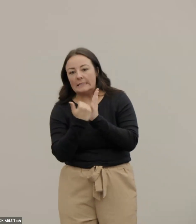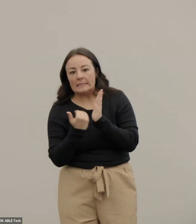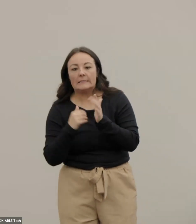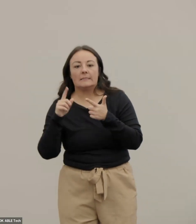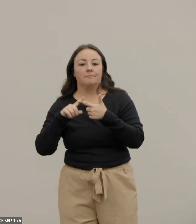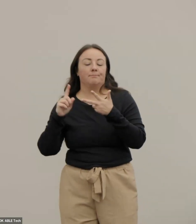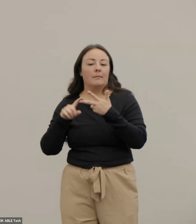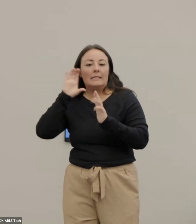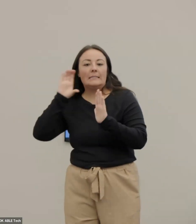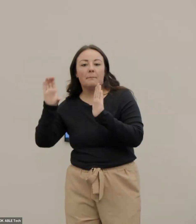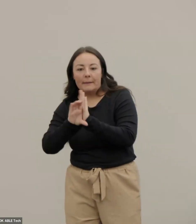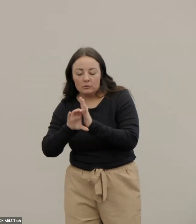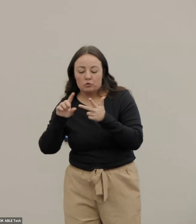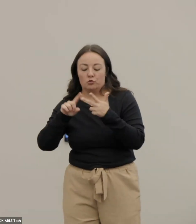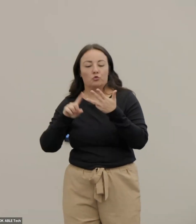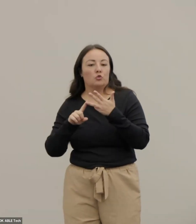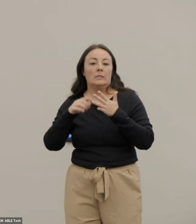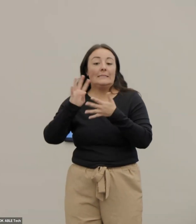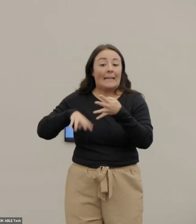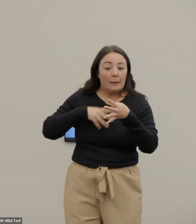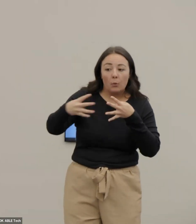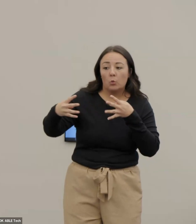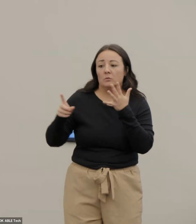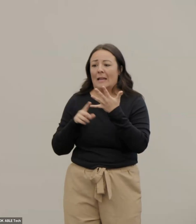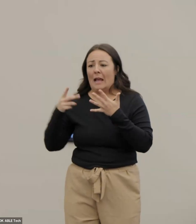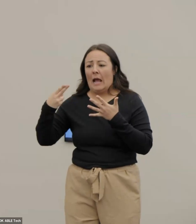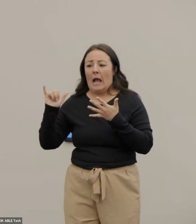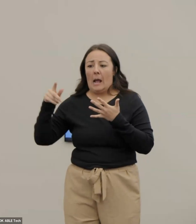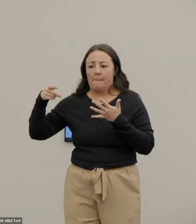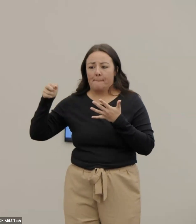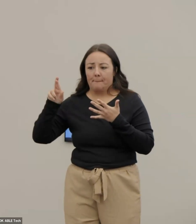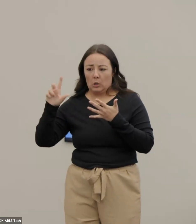hyperlinks, all add structure to our document.